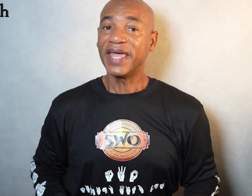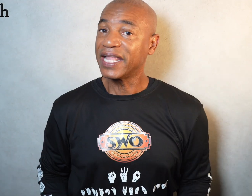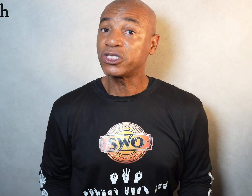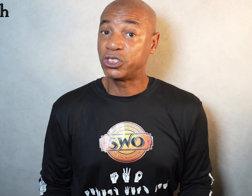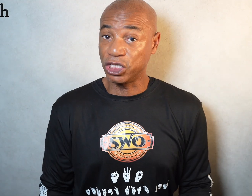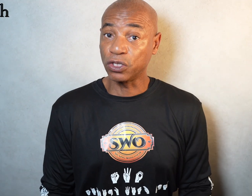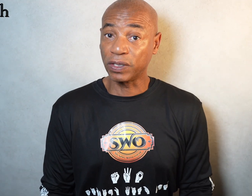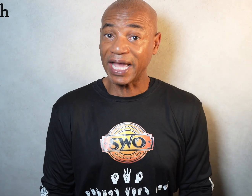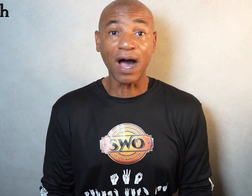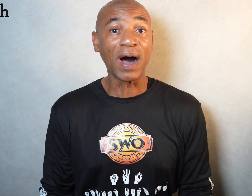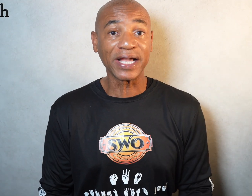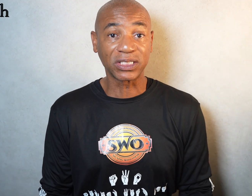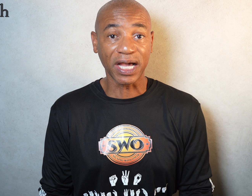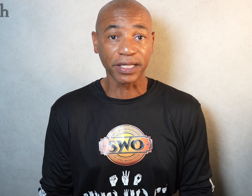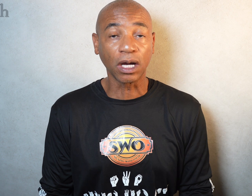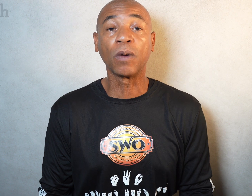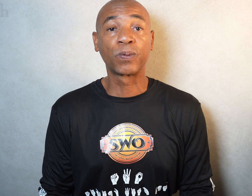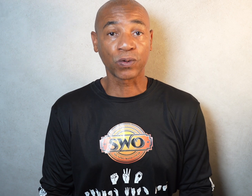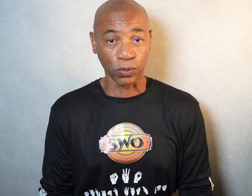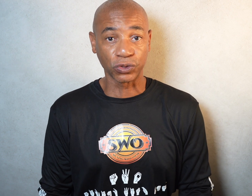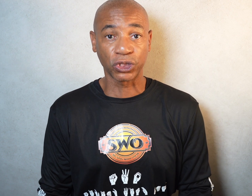is generally how I sign approach.